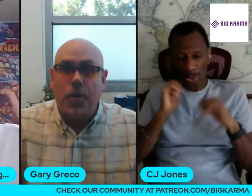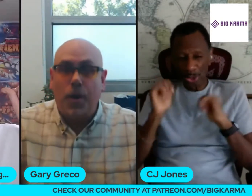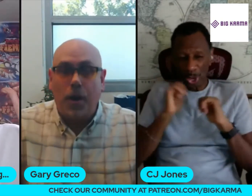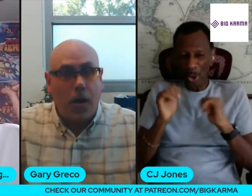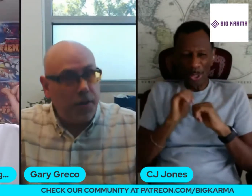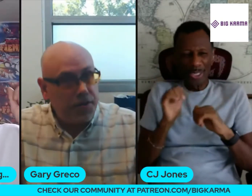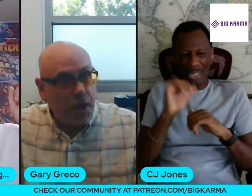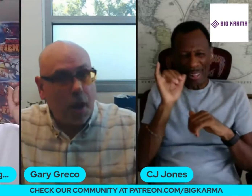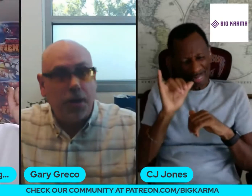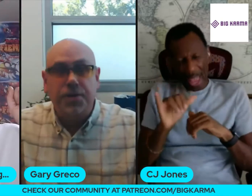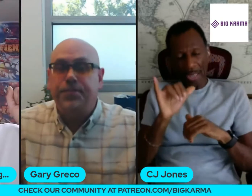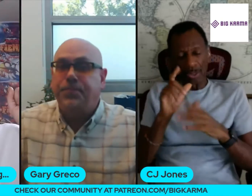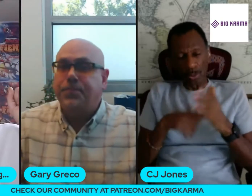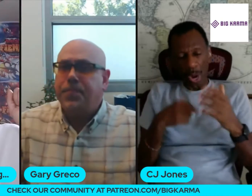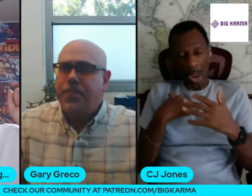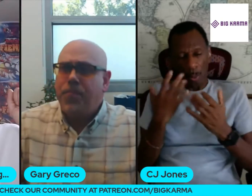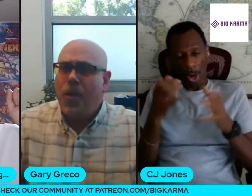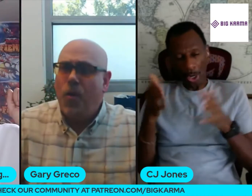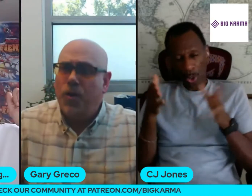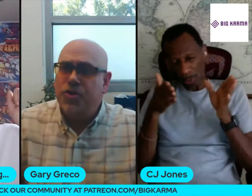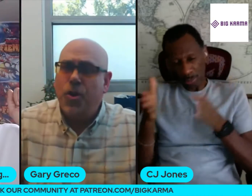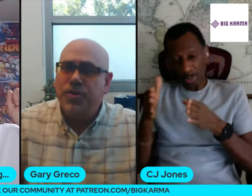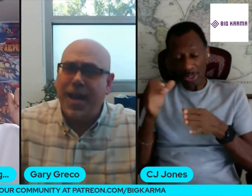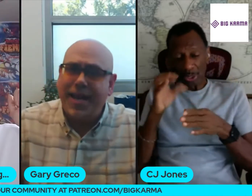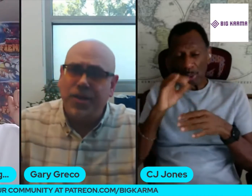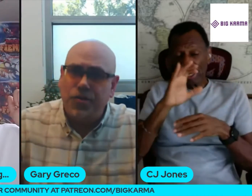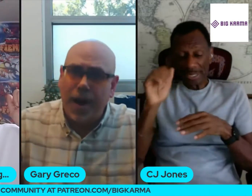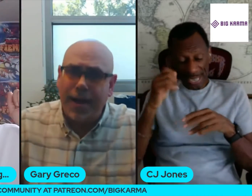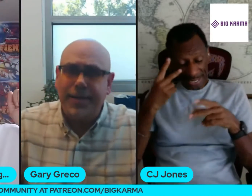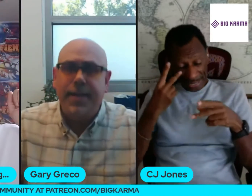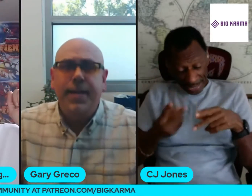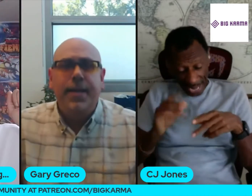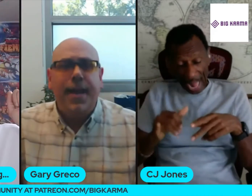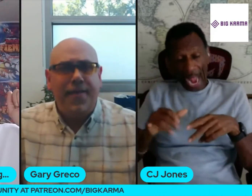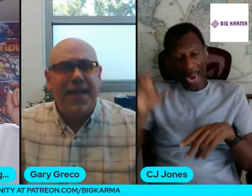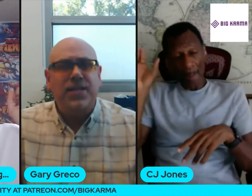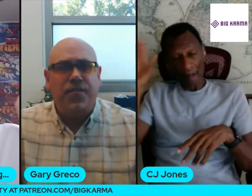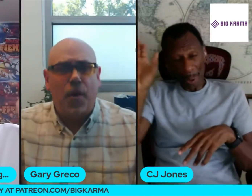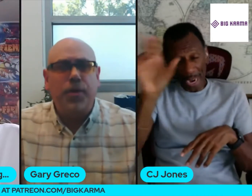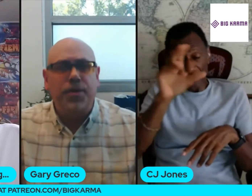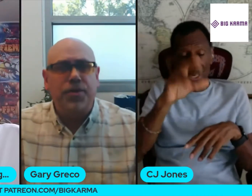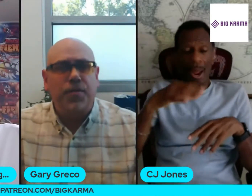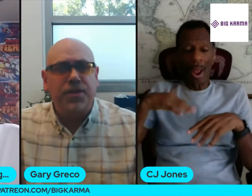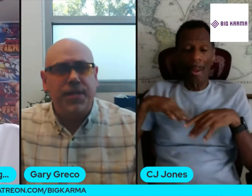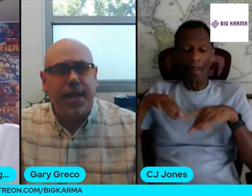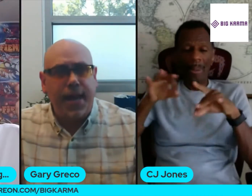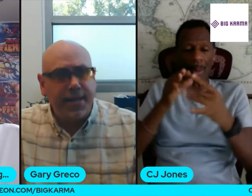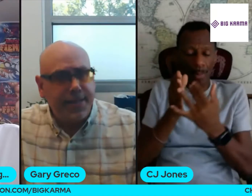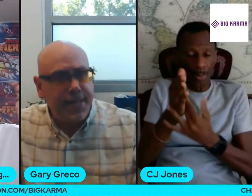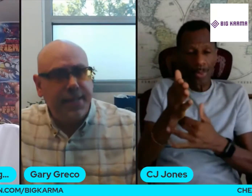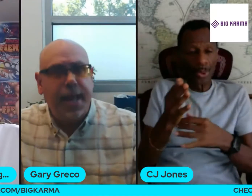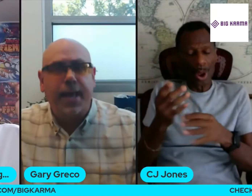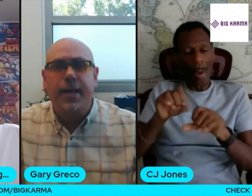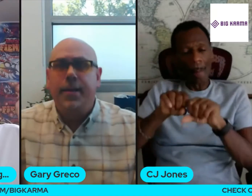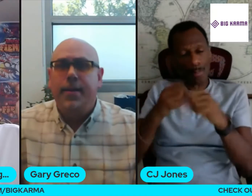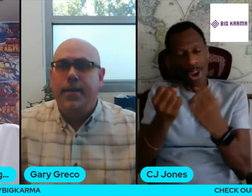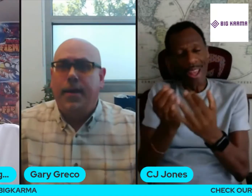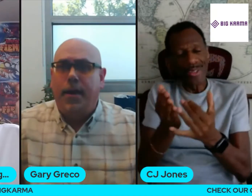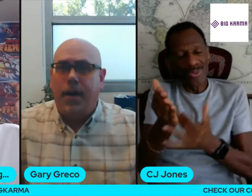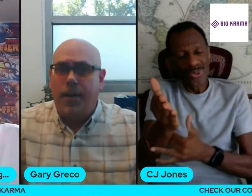other stars, or shows that I can direct. And that's the focus. So if CAA sees